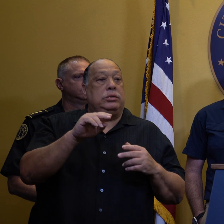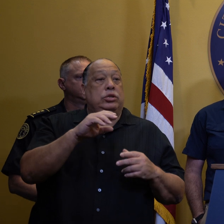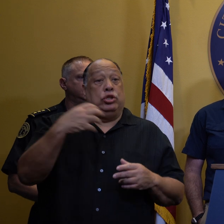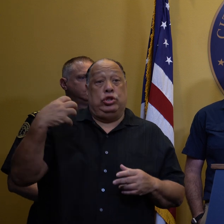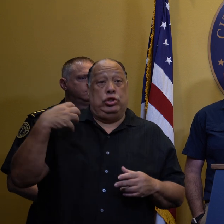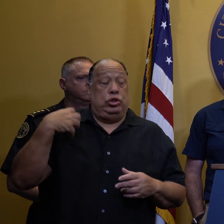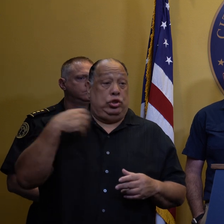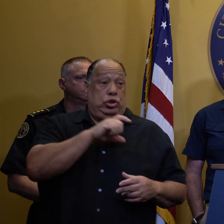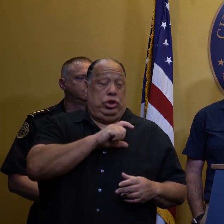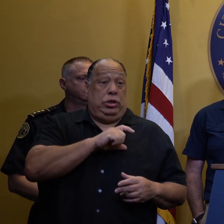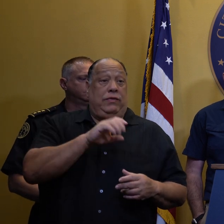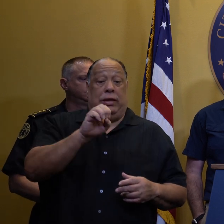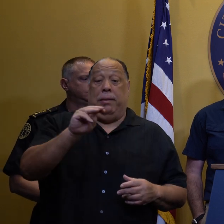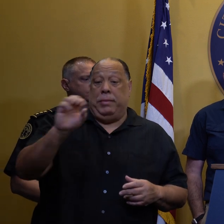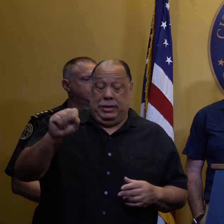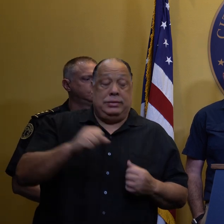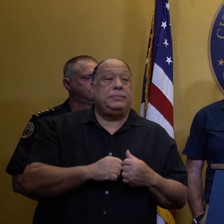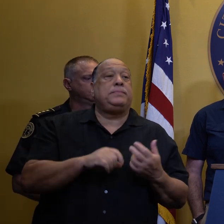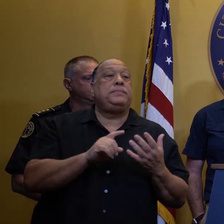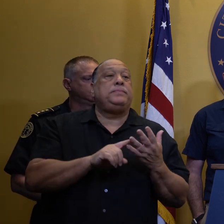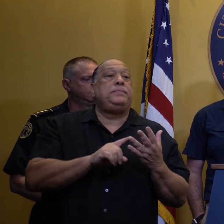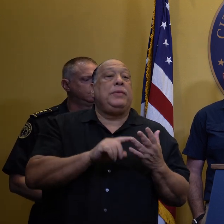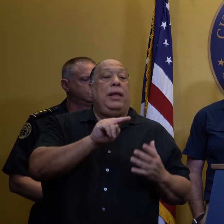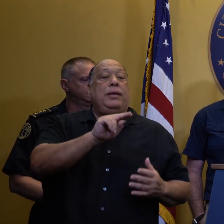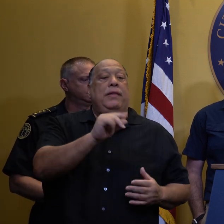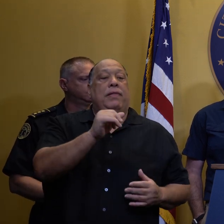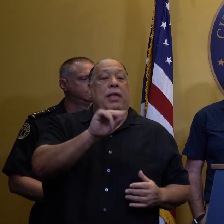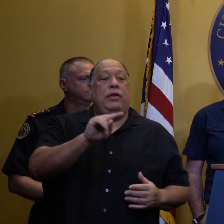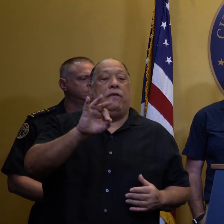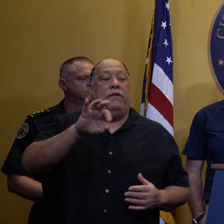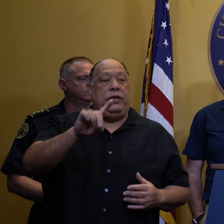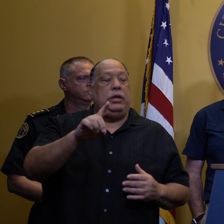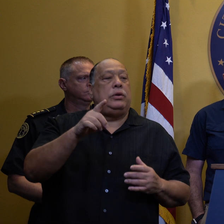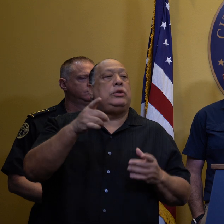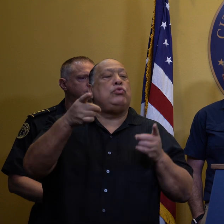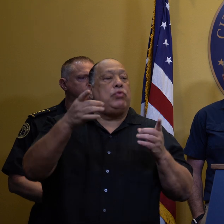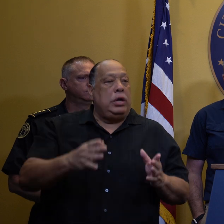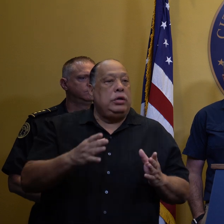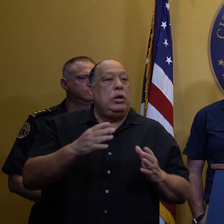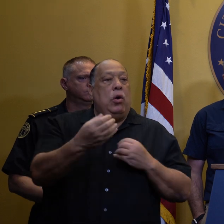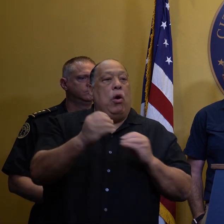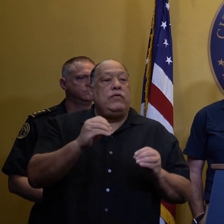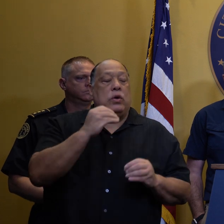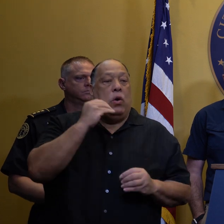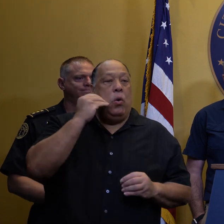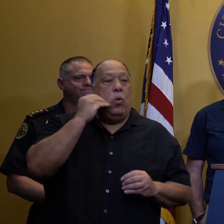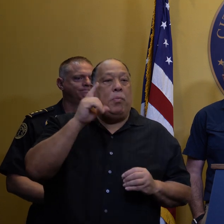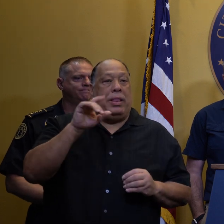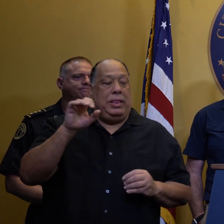Bill Summeron with EMS, of course, Nathaniel Fields, who serves as our Director of the Office of